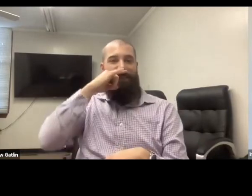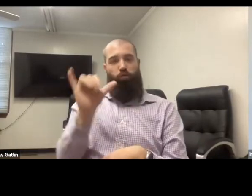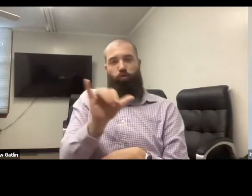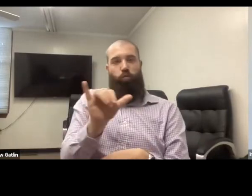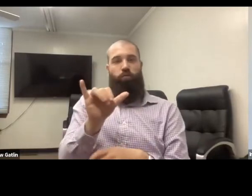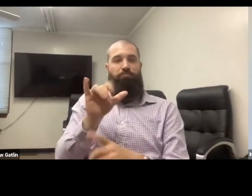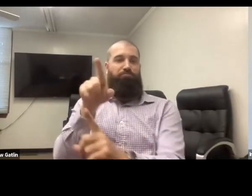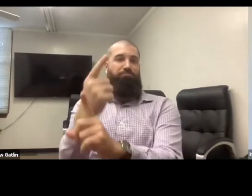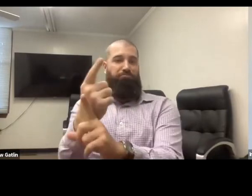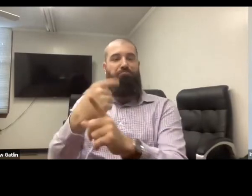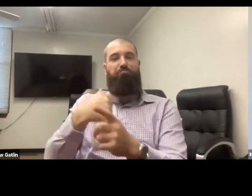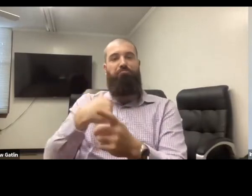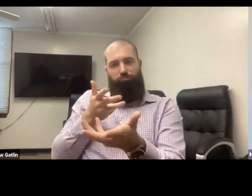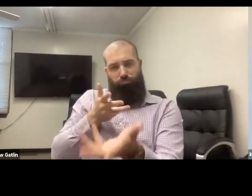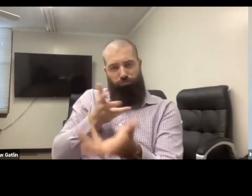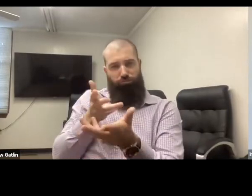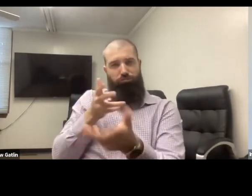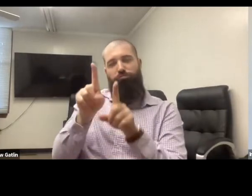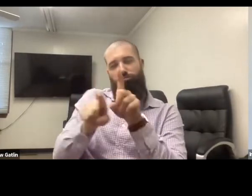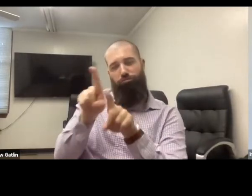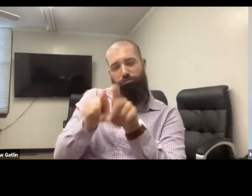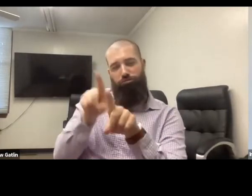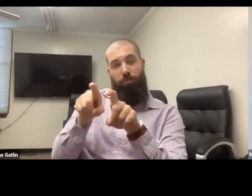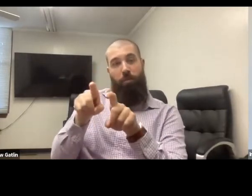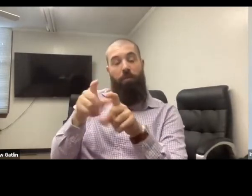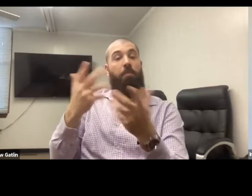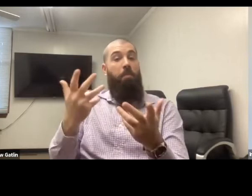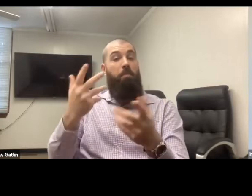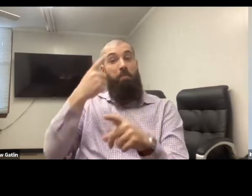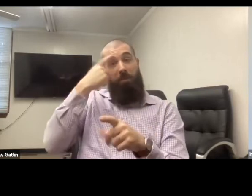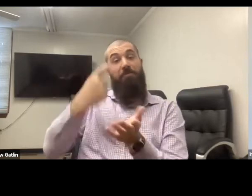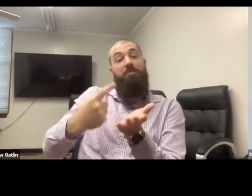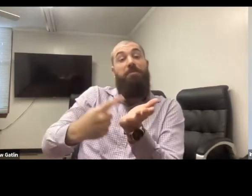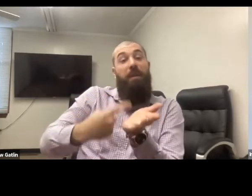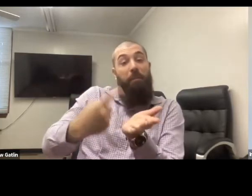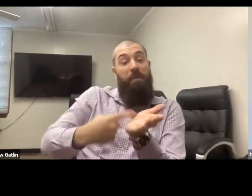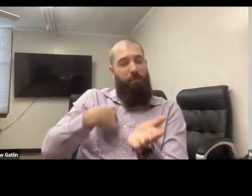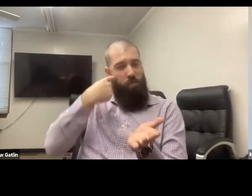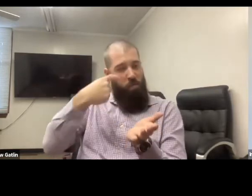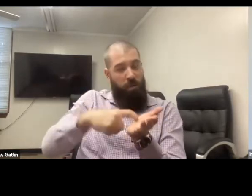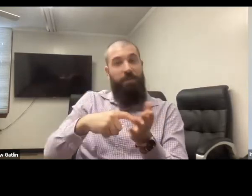I tend to meet with the child themselves. You know, ask them the questions.